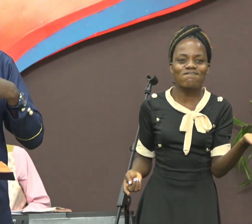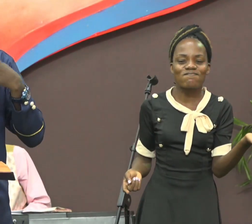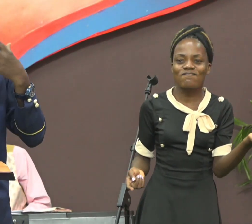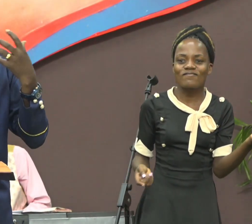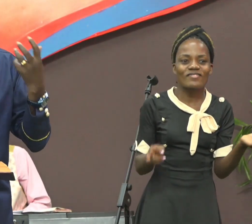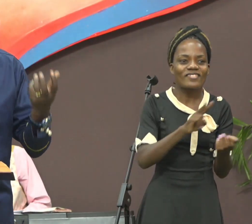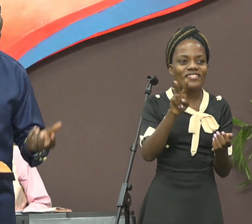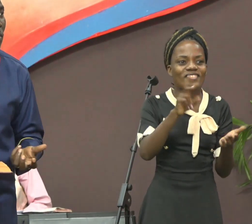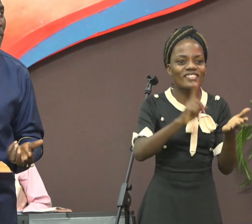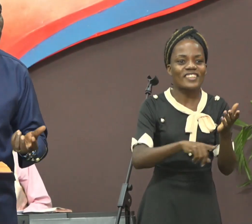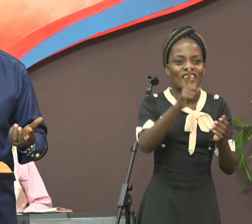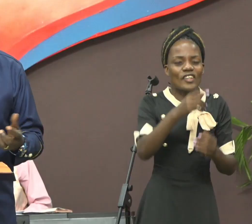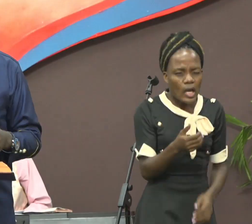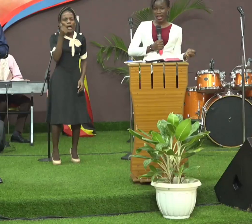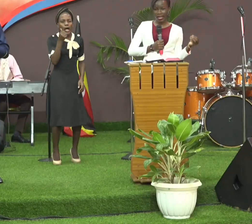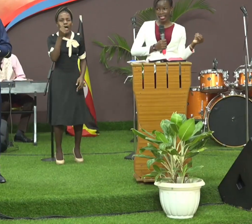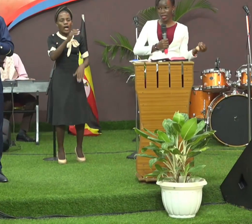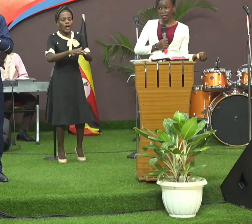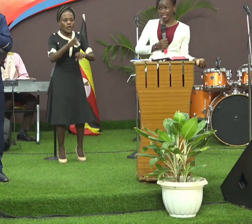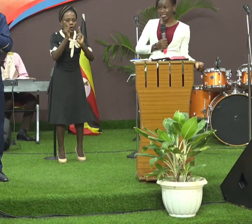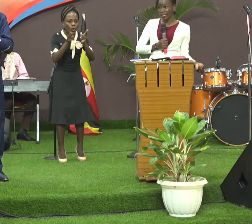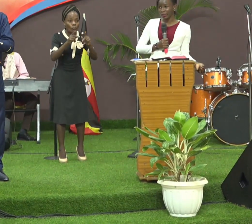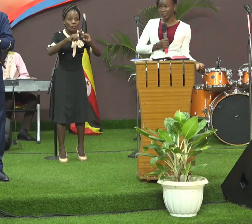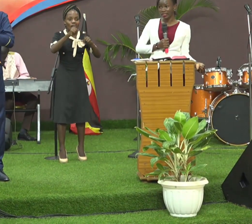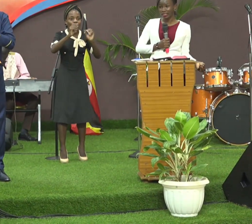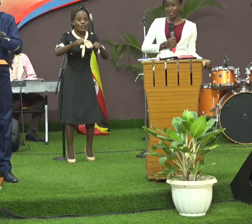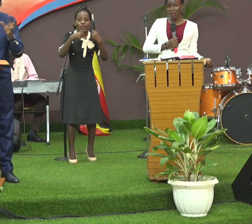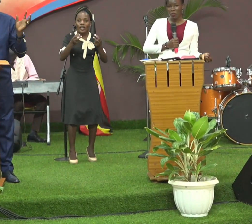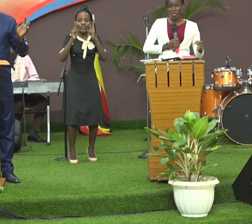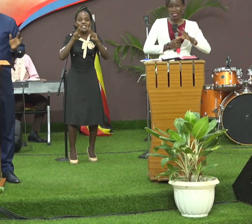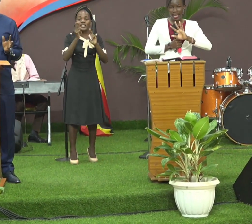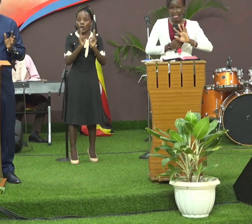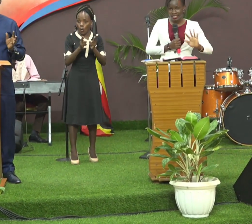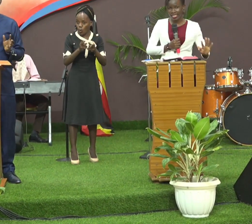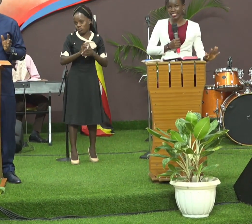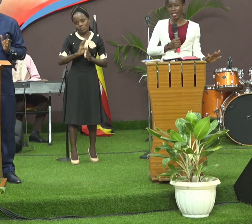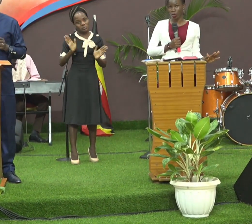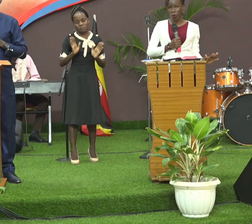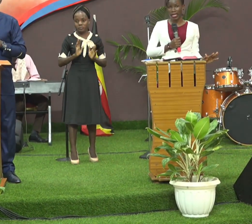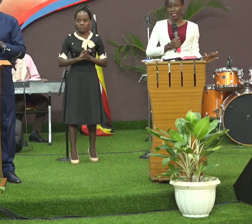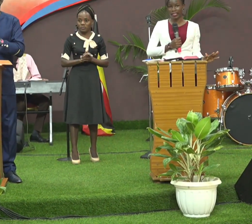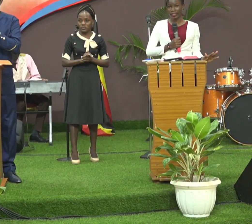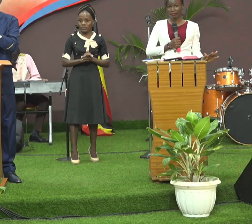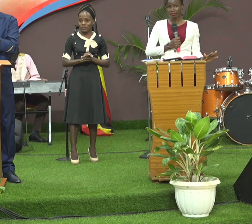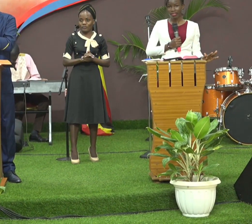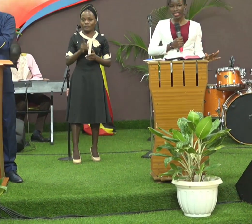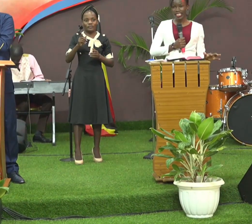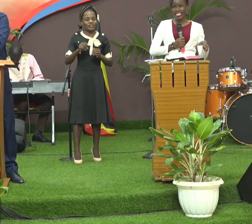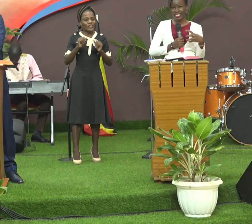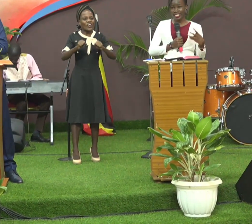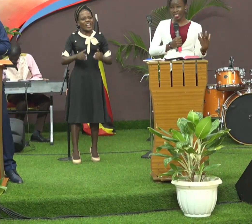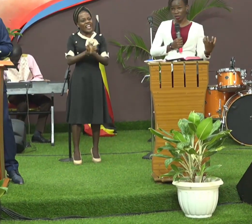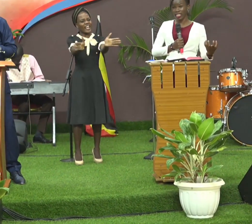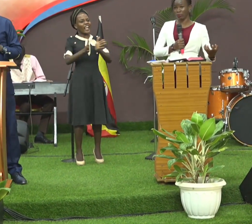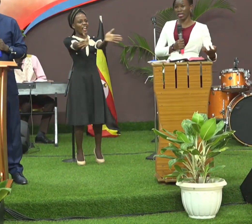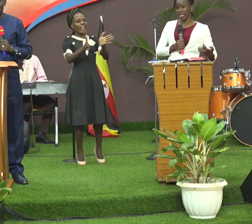Tuli ao chintu tuchie kuteko. We are clinging on it. Tetuchitegera. We don't understand it at all. Changu nyo kunyonyola. It